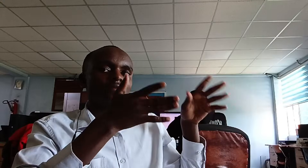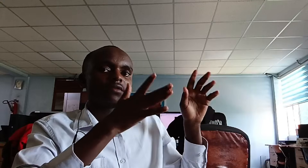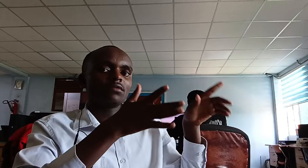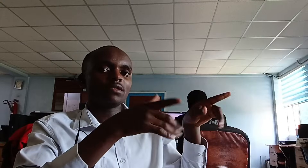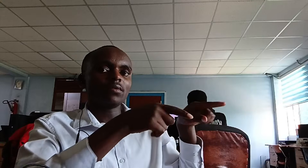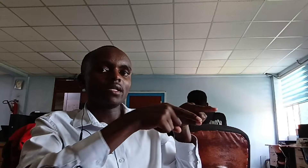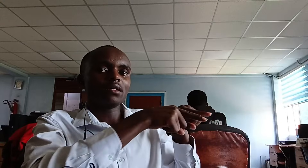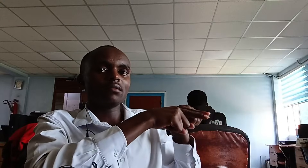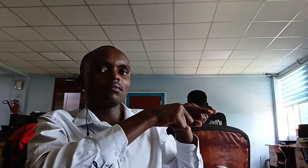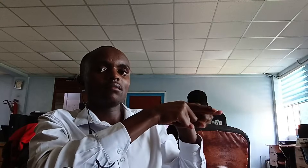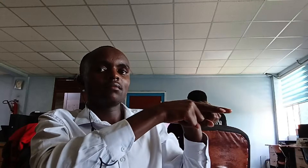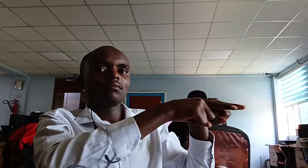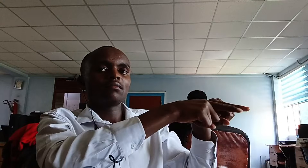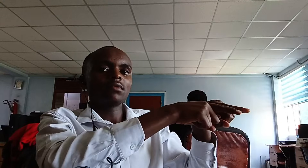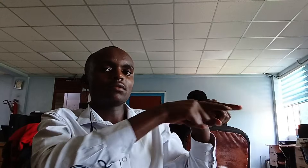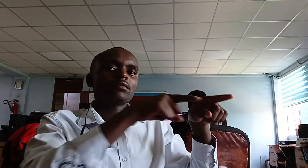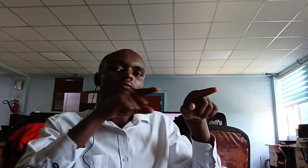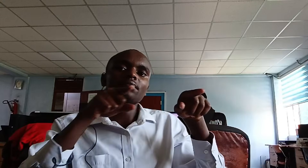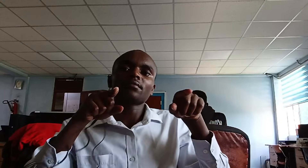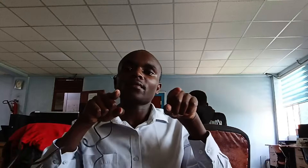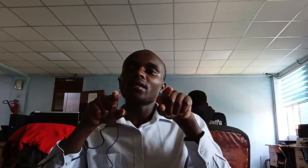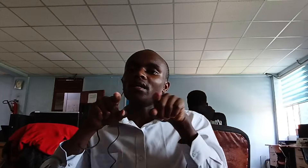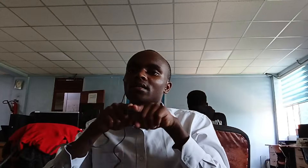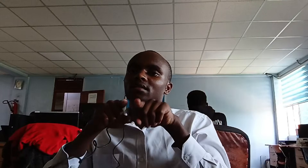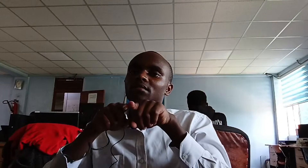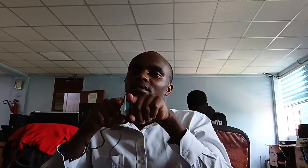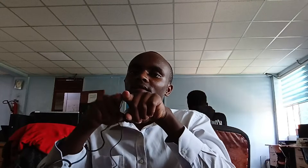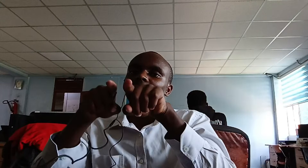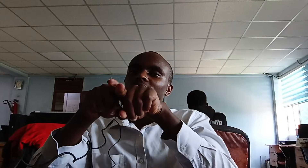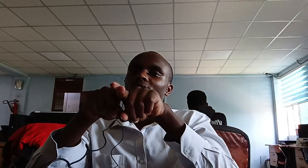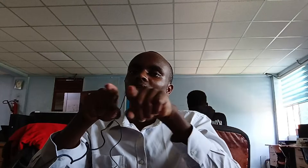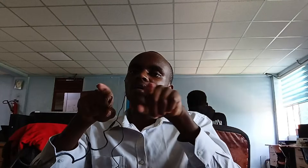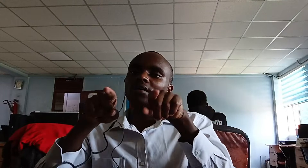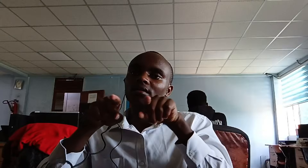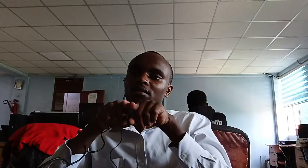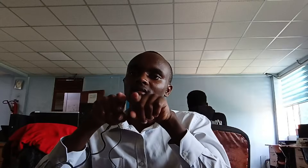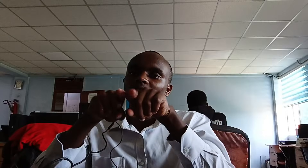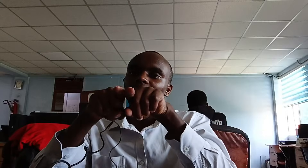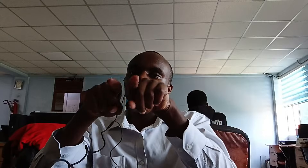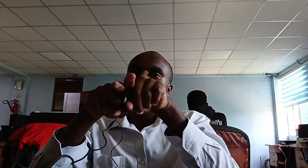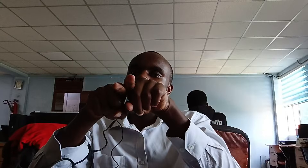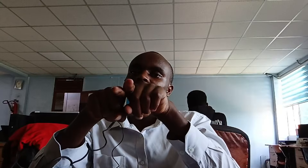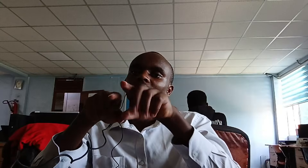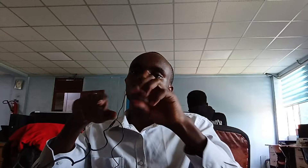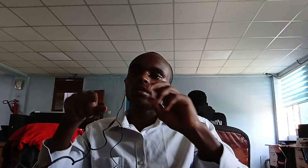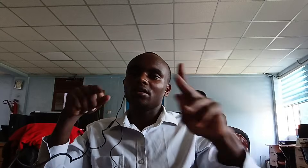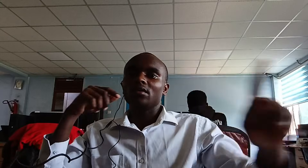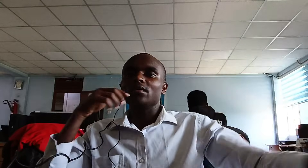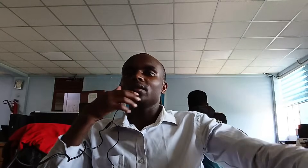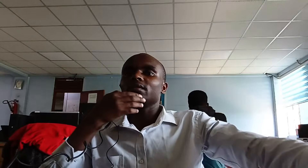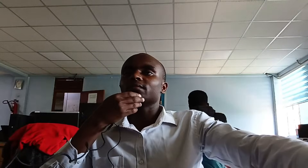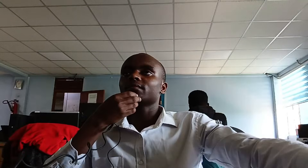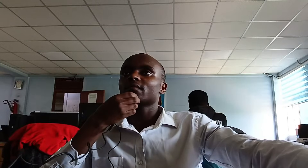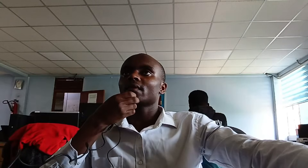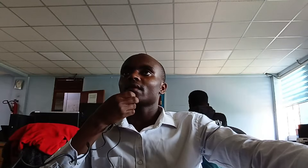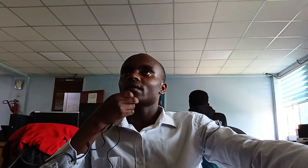to see well. So siblings, siblings. Okay.